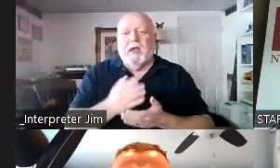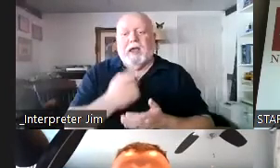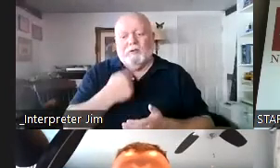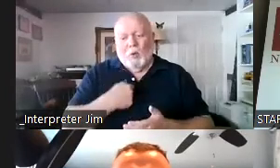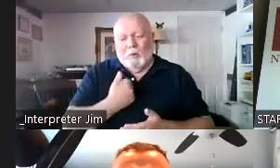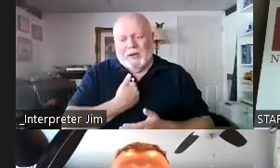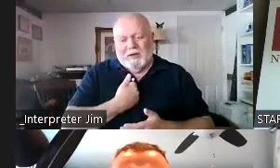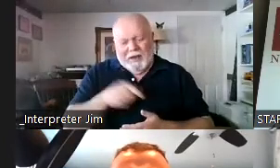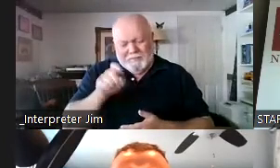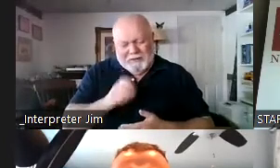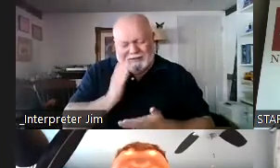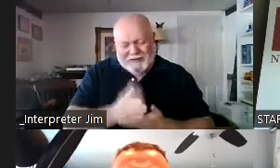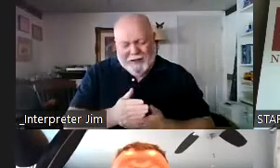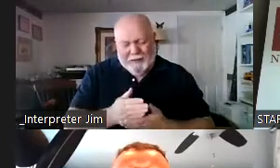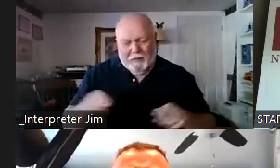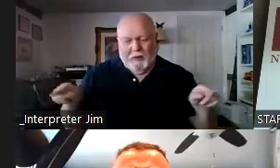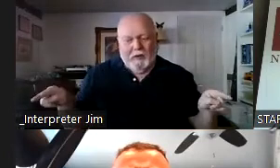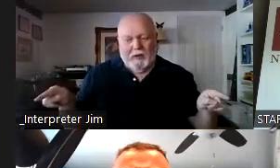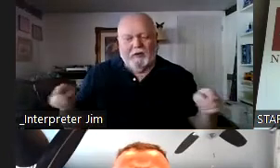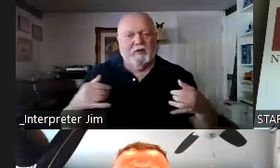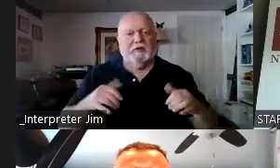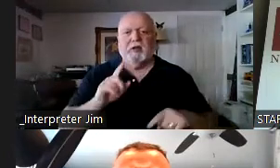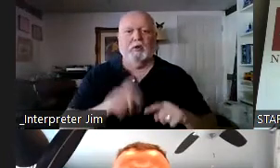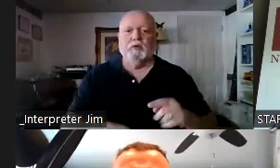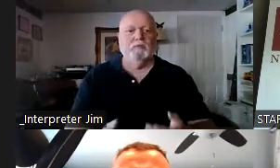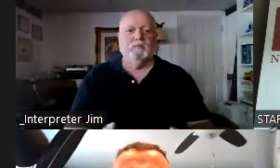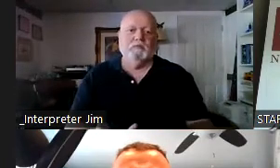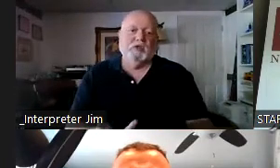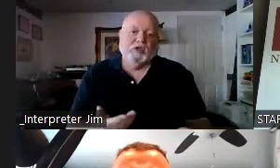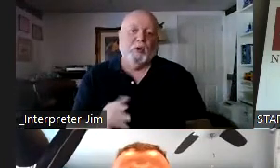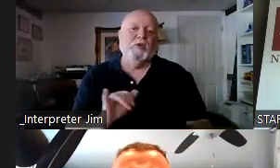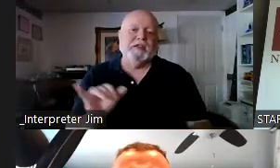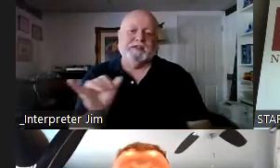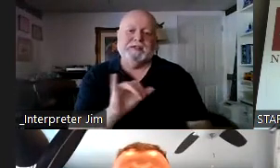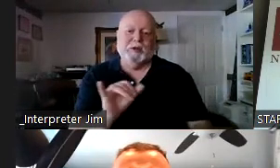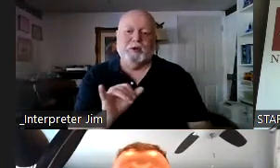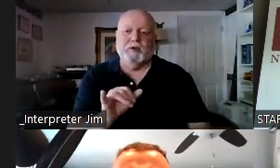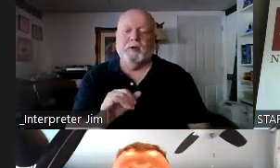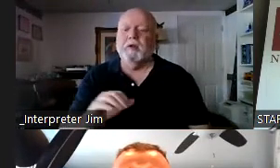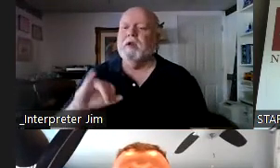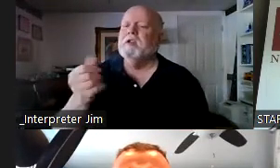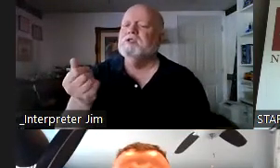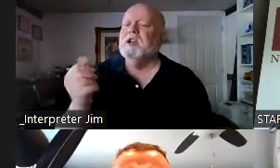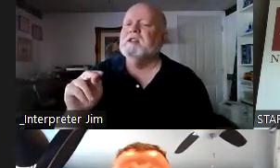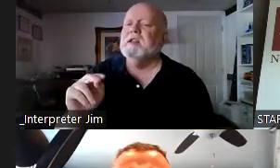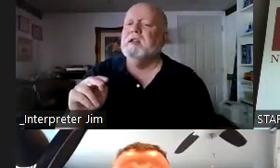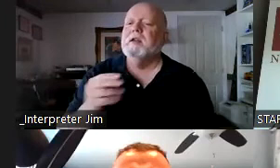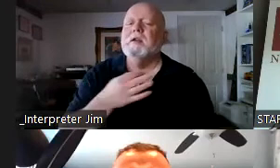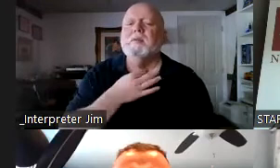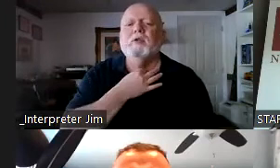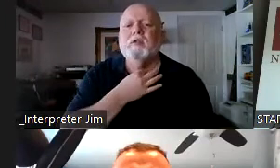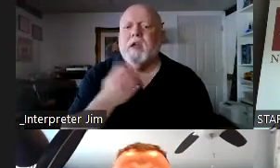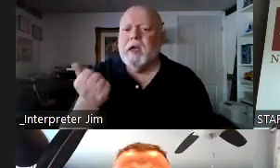every addiction. Thank you. For all the panelists, has there been any panelists here that's